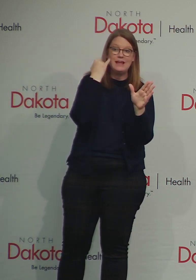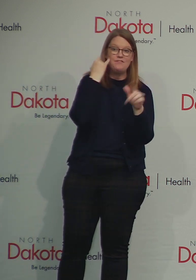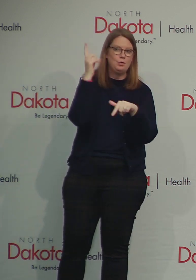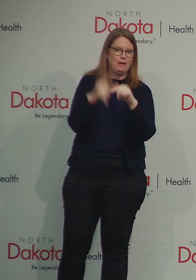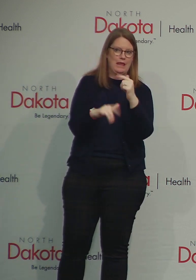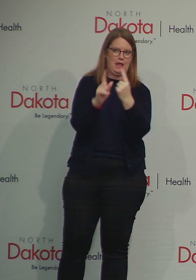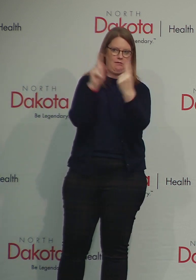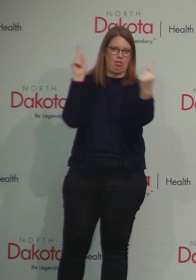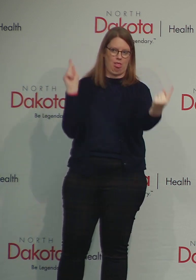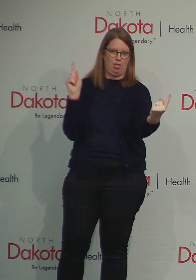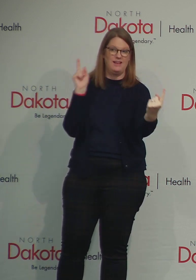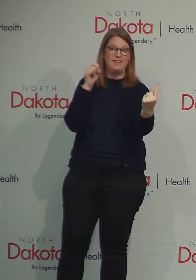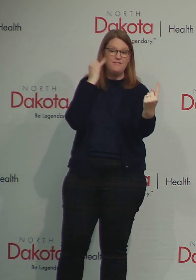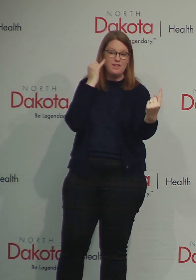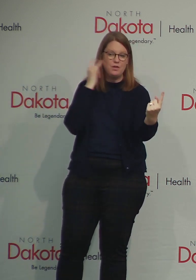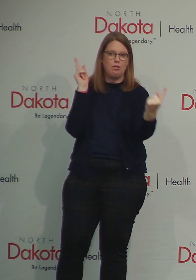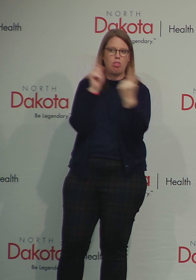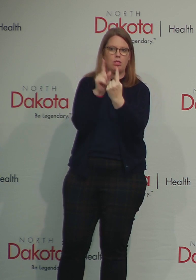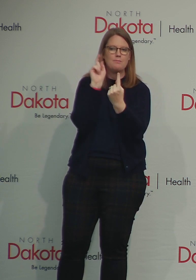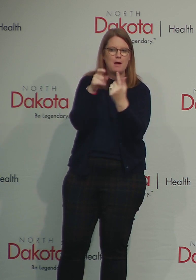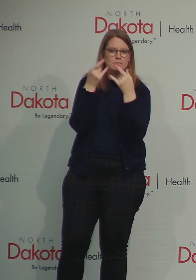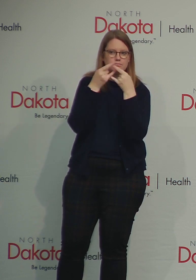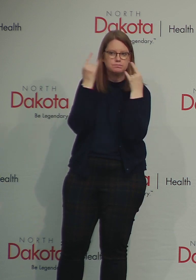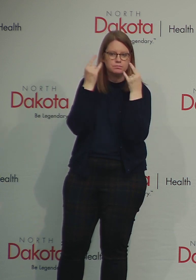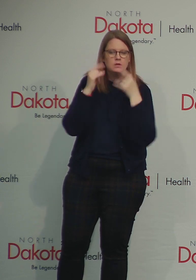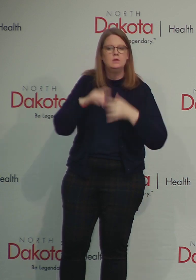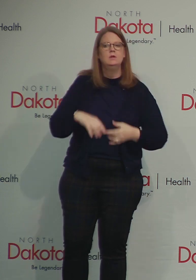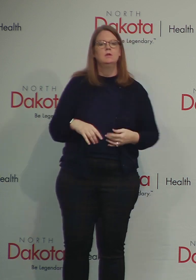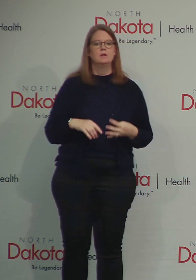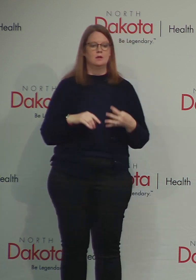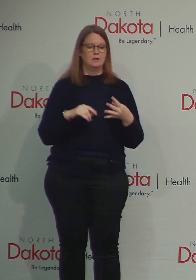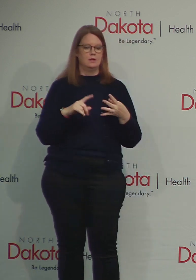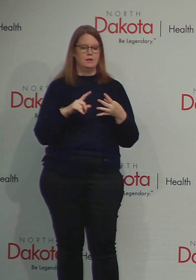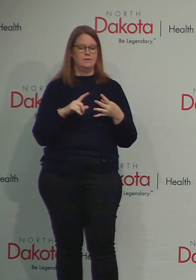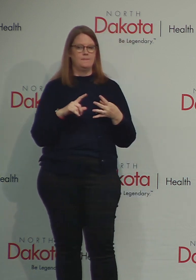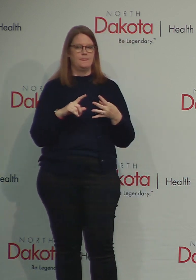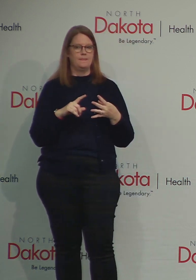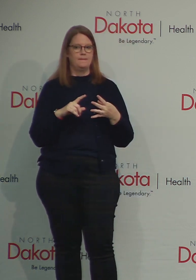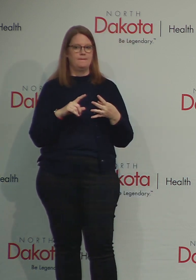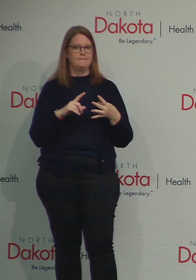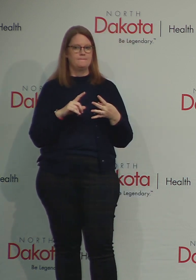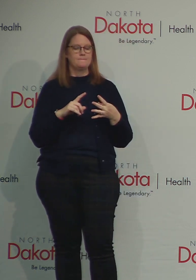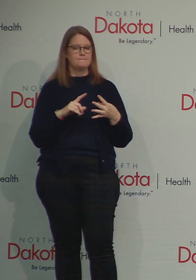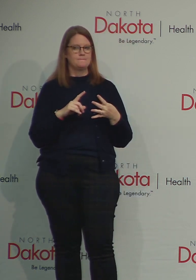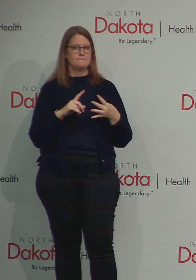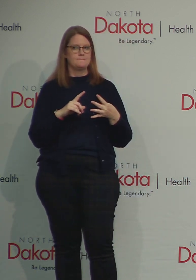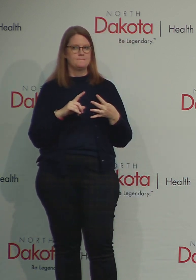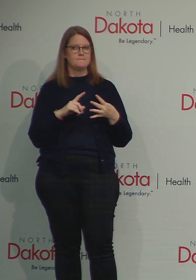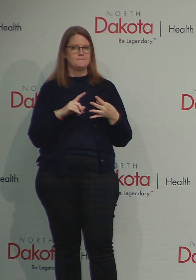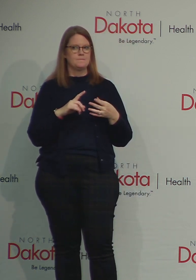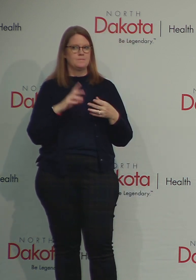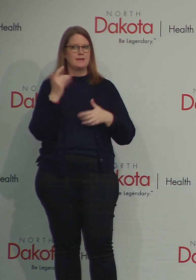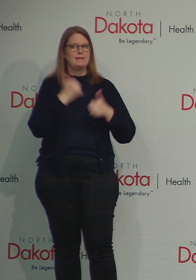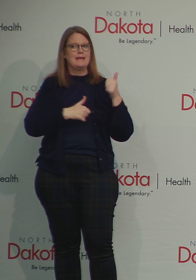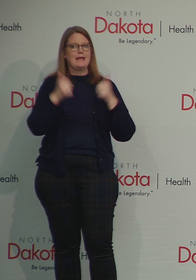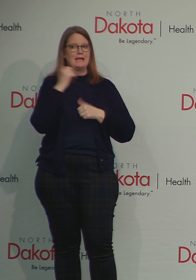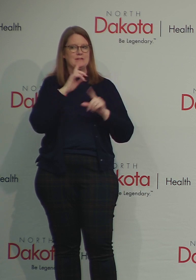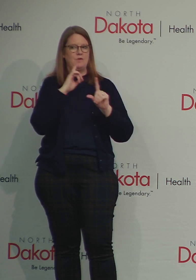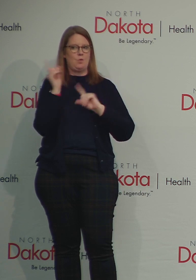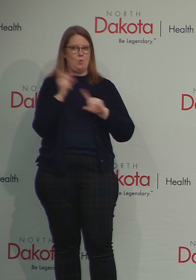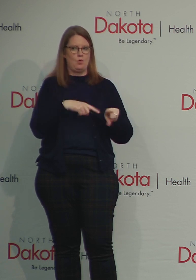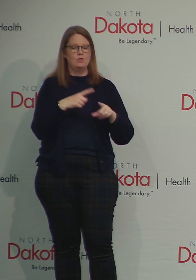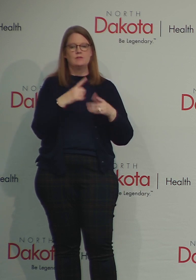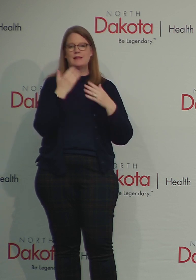distancing wasn't possible. That was one of those. An executive order was issued by myself with capacity limits